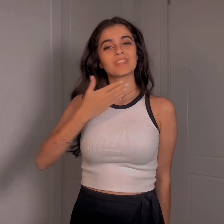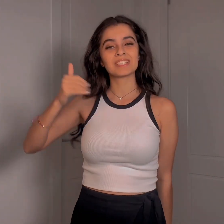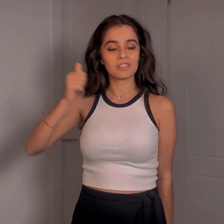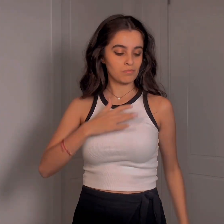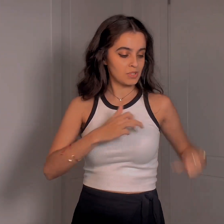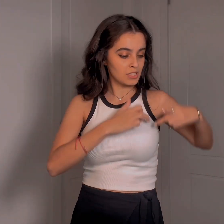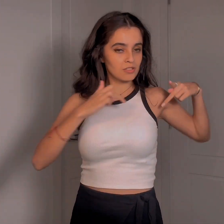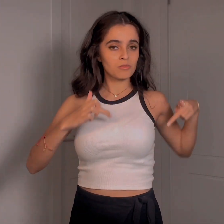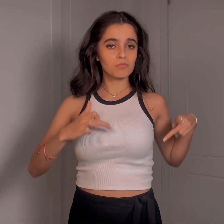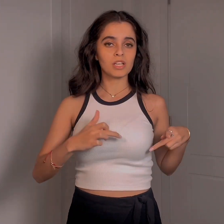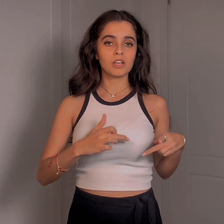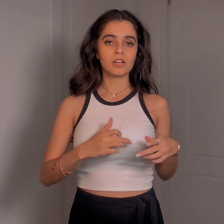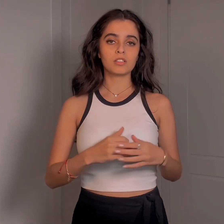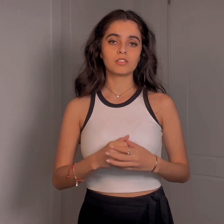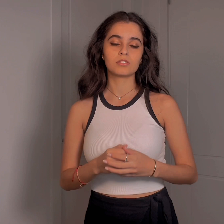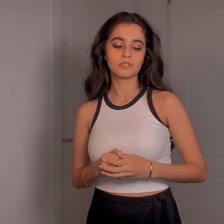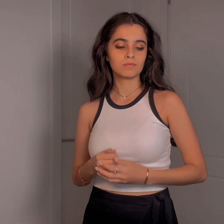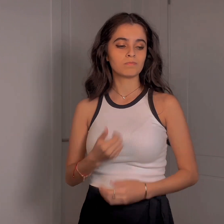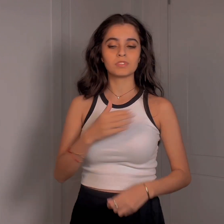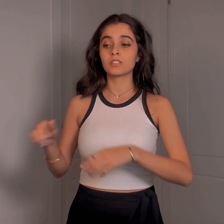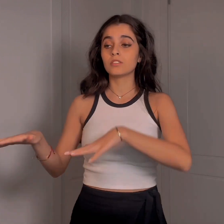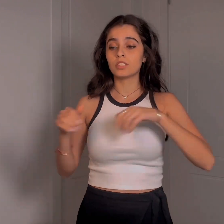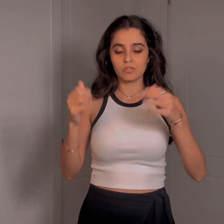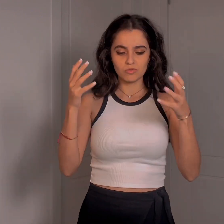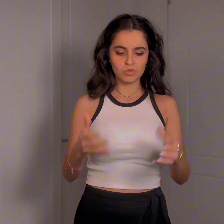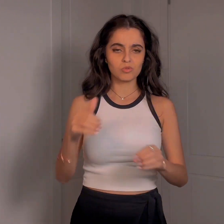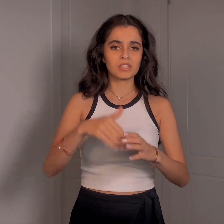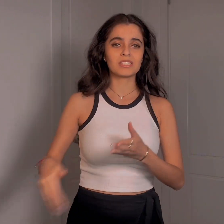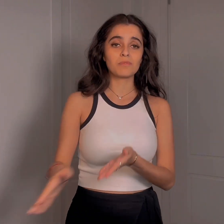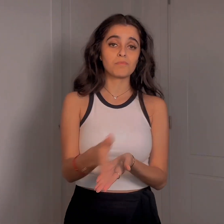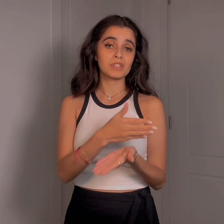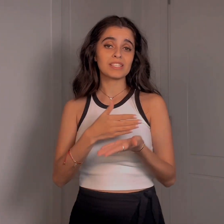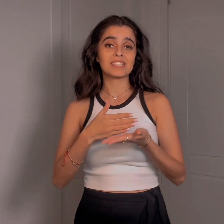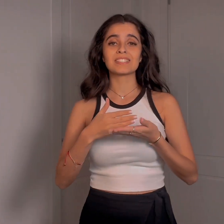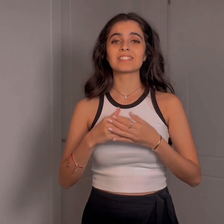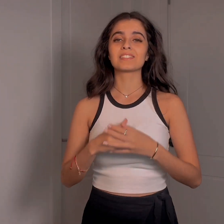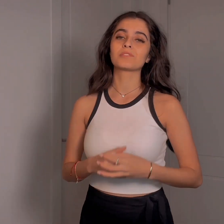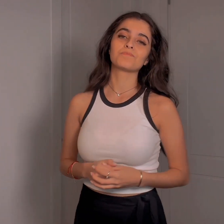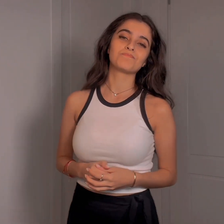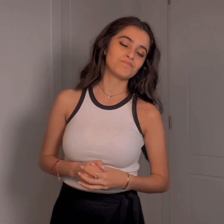the best of my heart and left the rest in pieces.